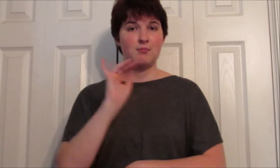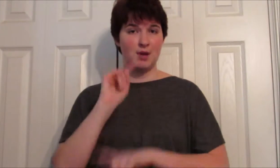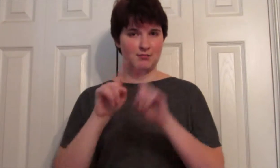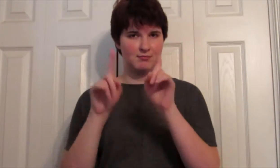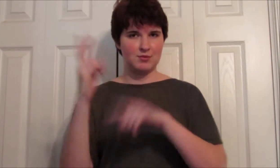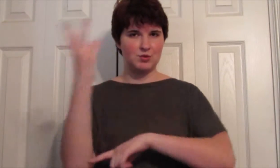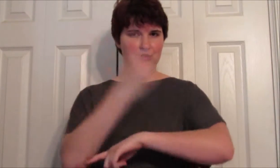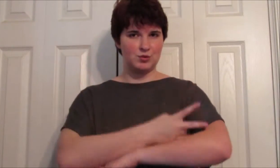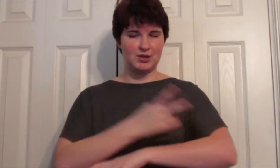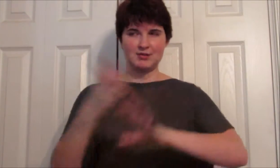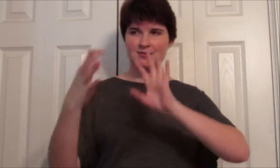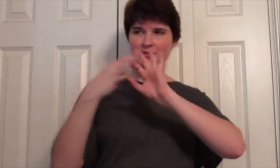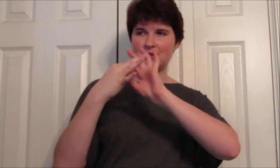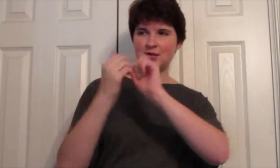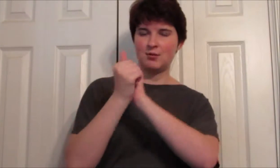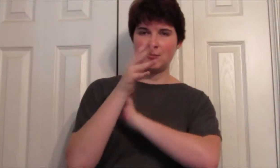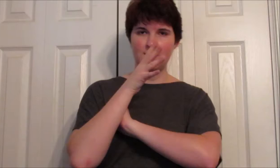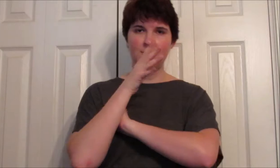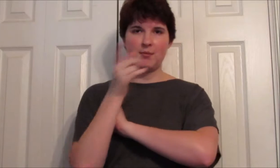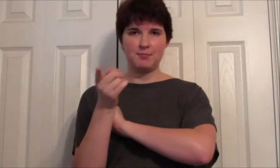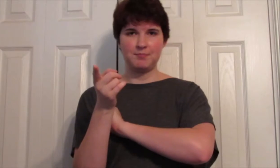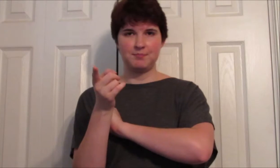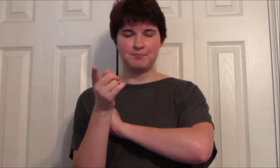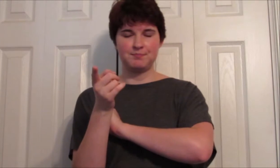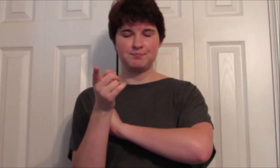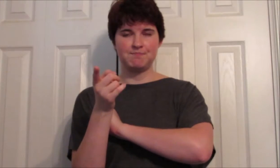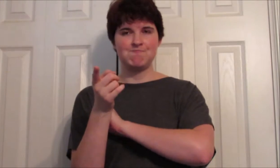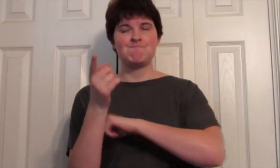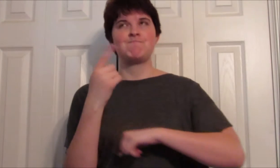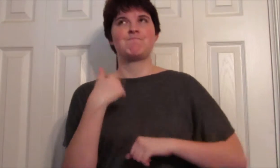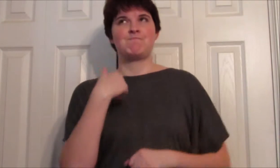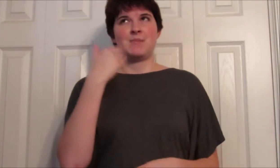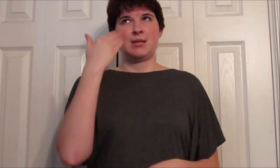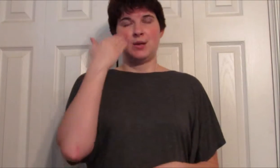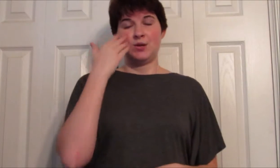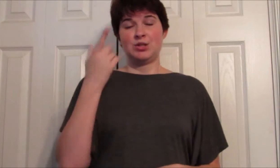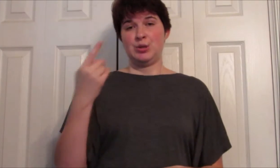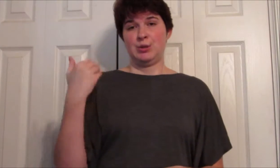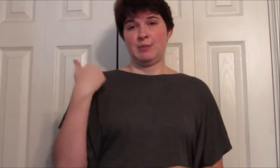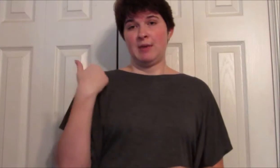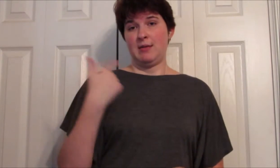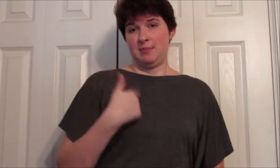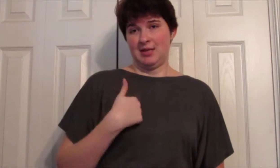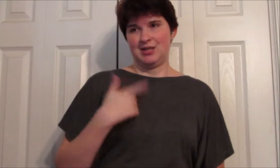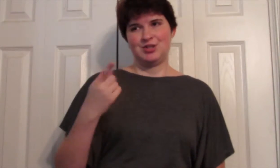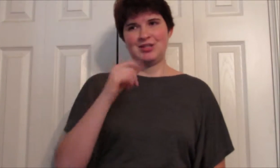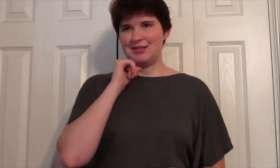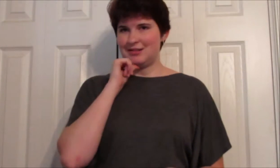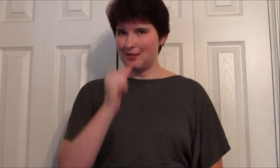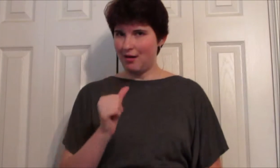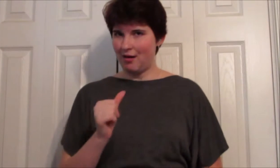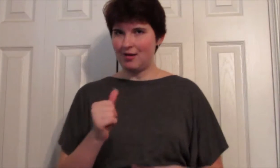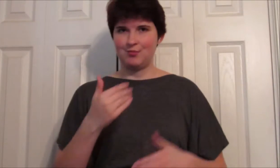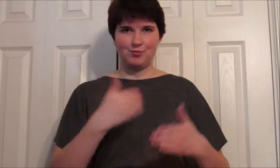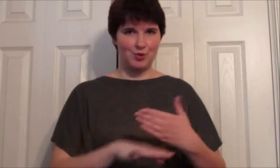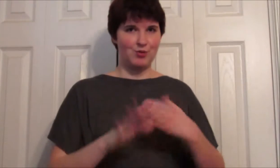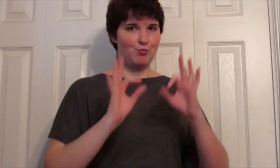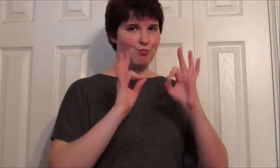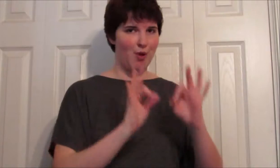But in those 2 days of reconnecting with my mom, I know that she will remind me that she did not have perfect